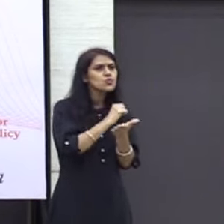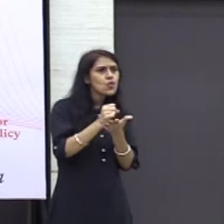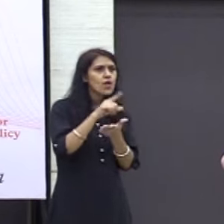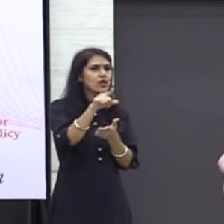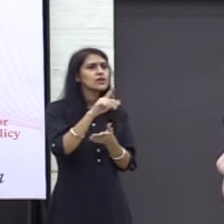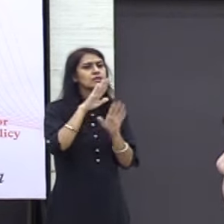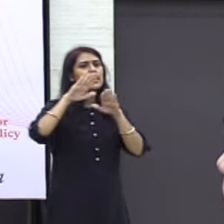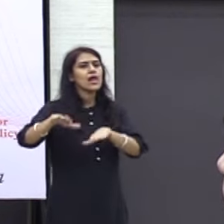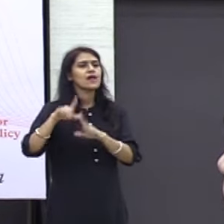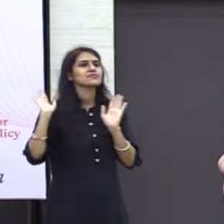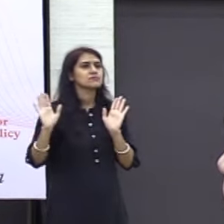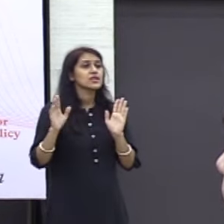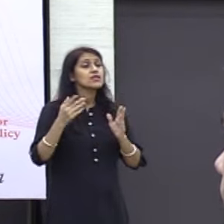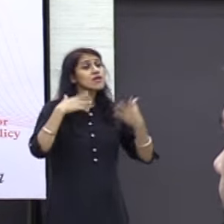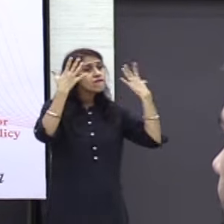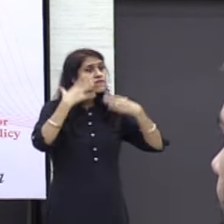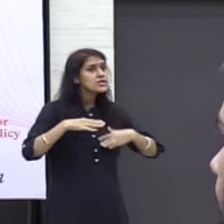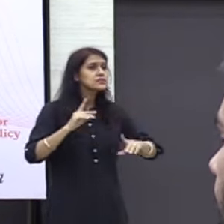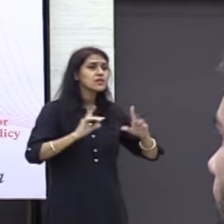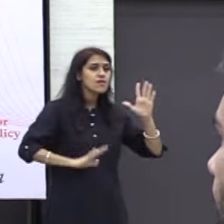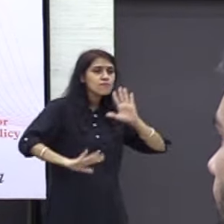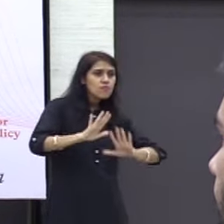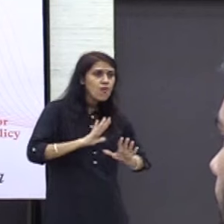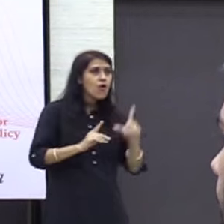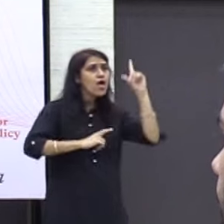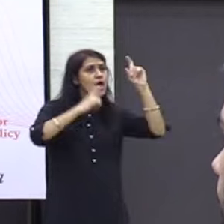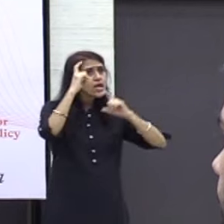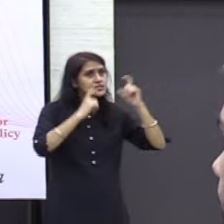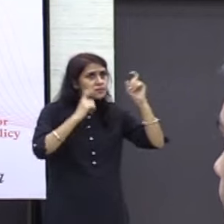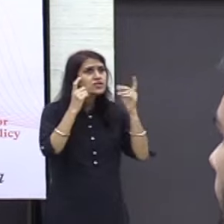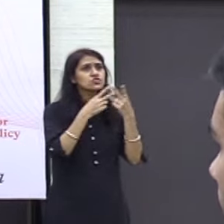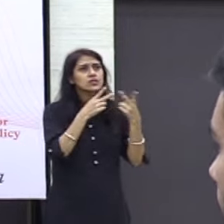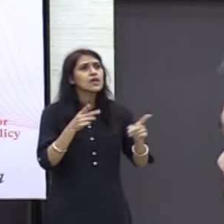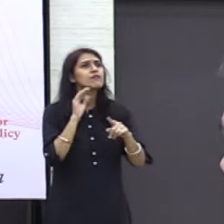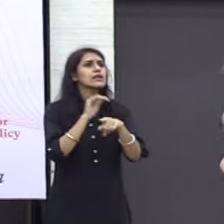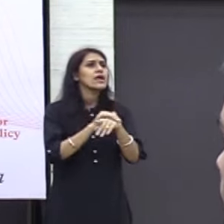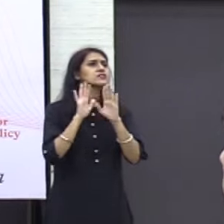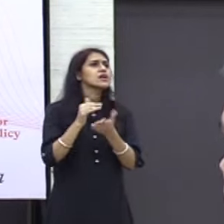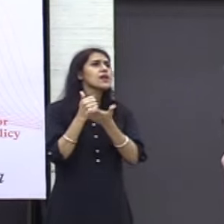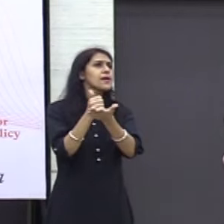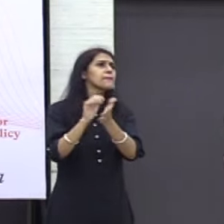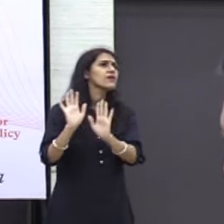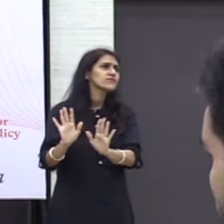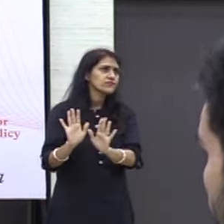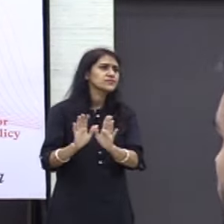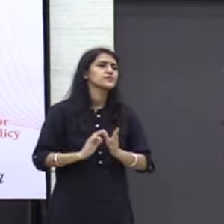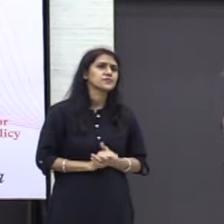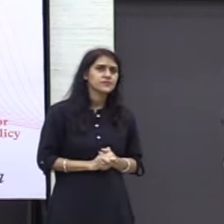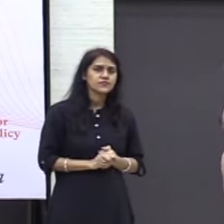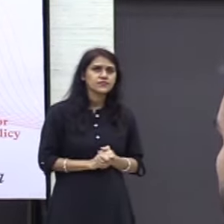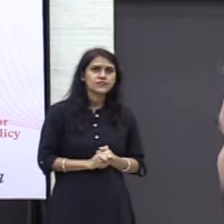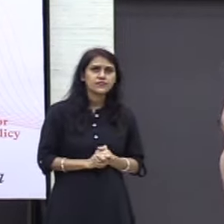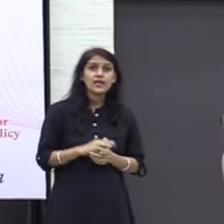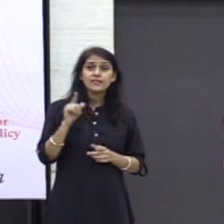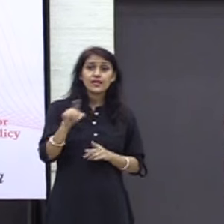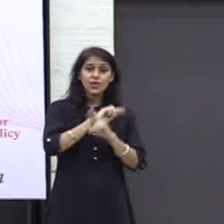not. So the physical aspects of his presence are extremely important for the credibility of that witness. Now that